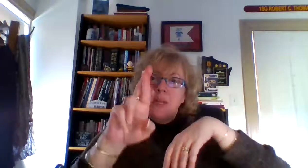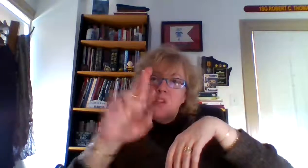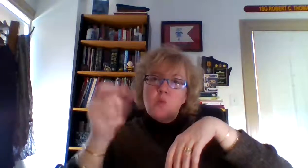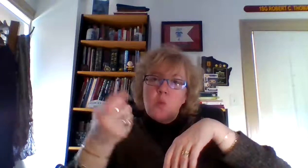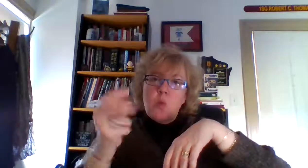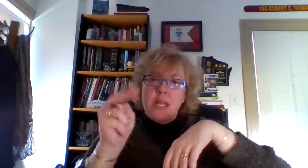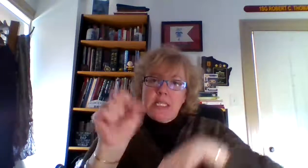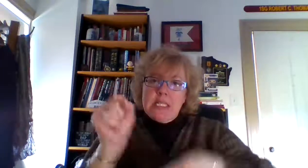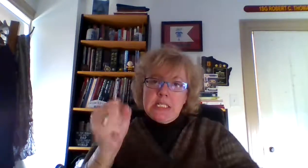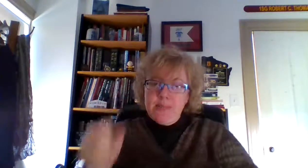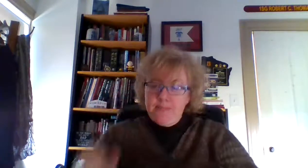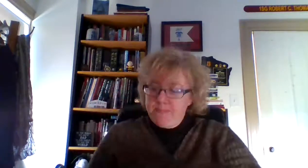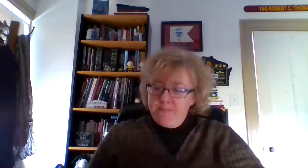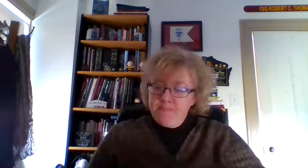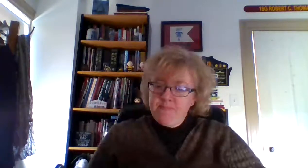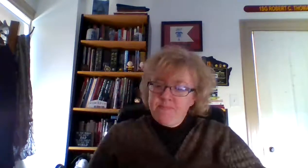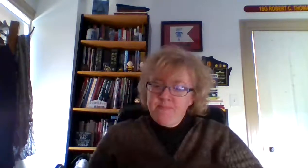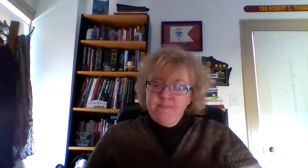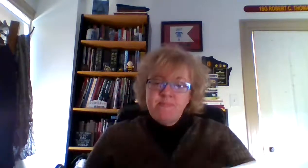means raisins.